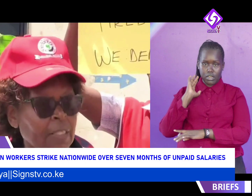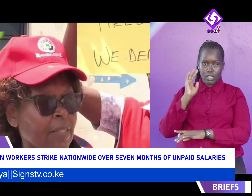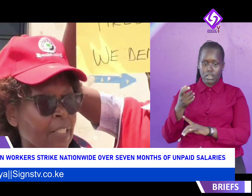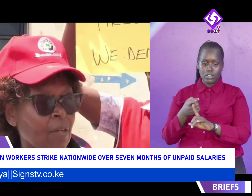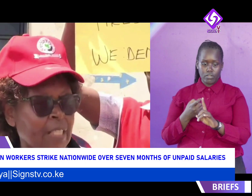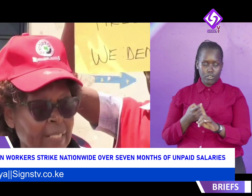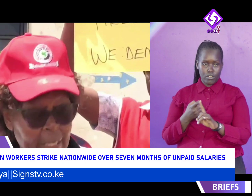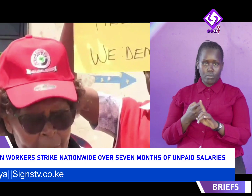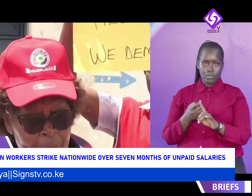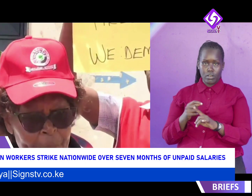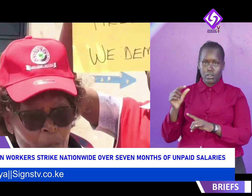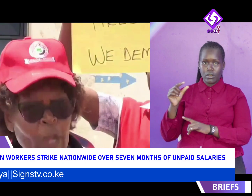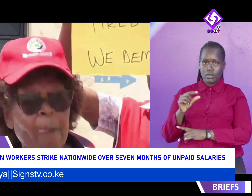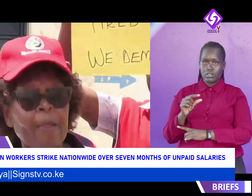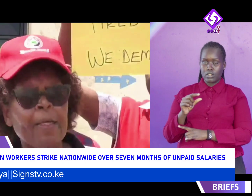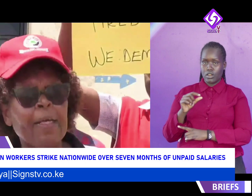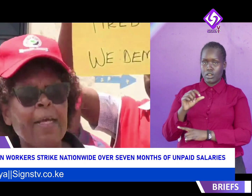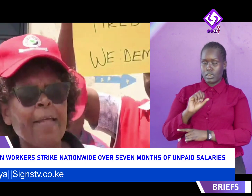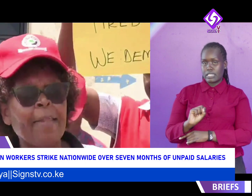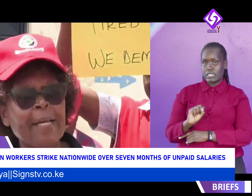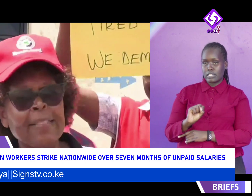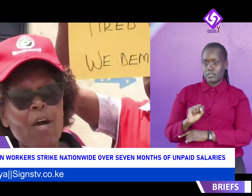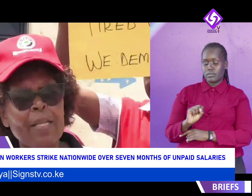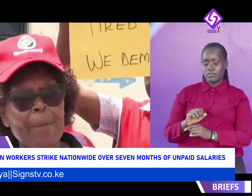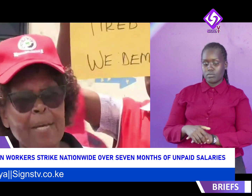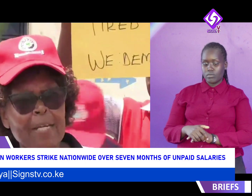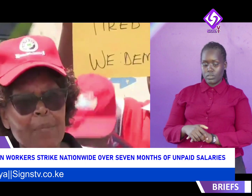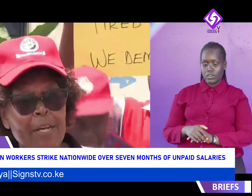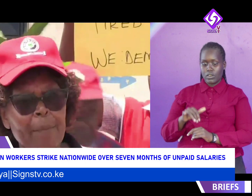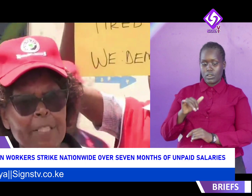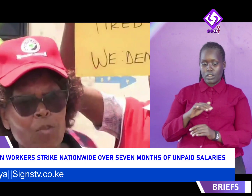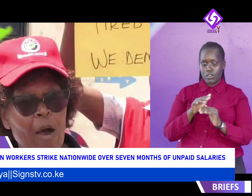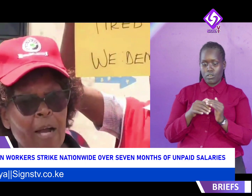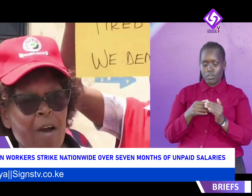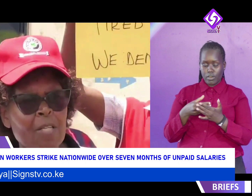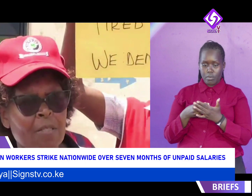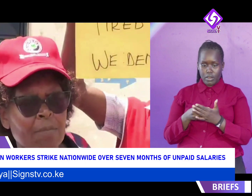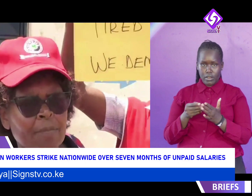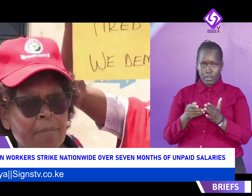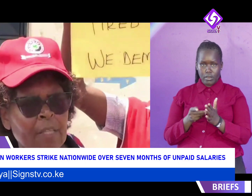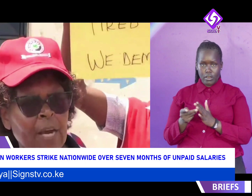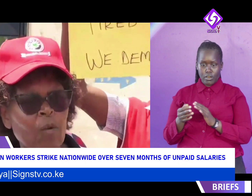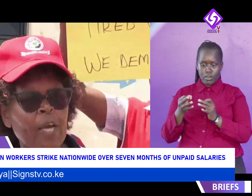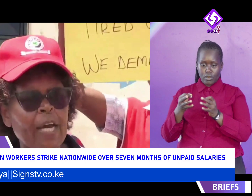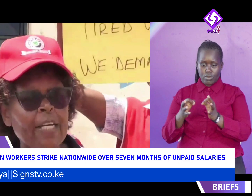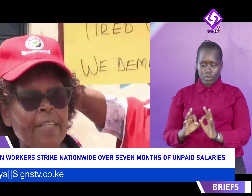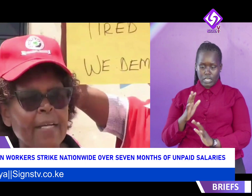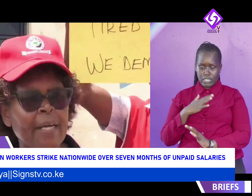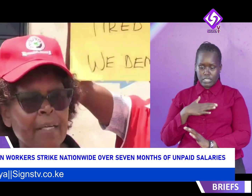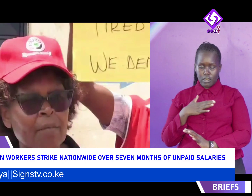our General Secretary. We need our money. That all the money has been remitted to our accounts, and we are rich that day.